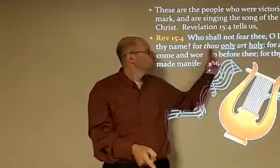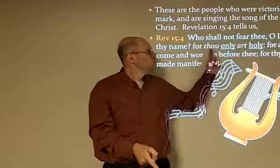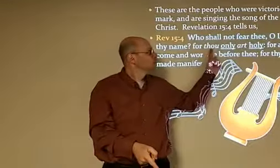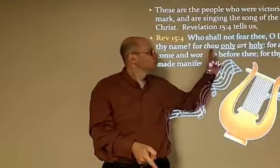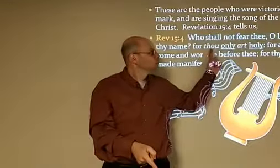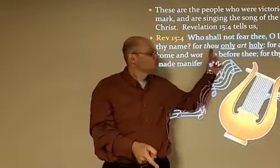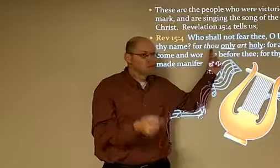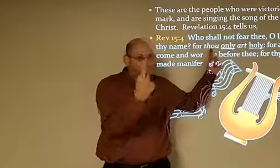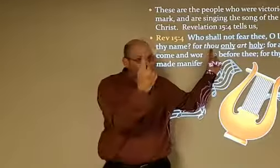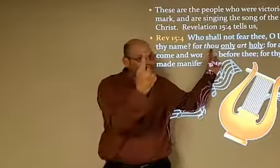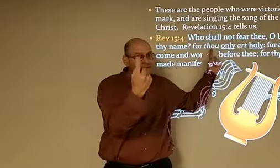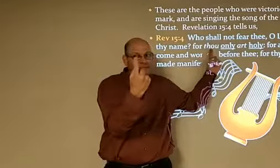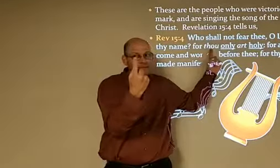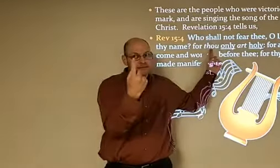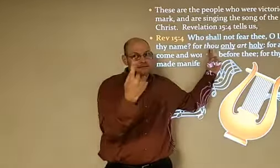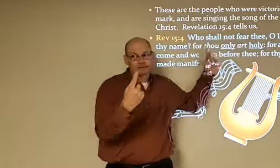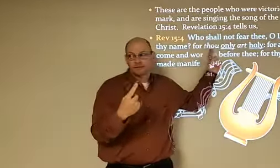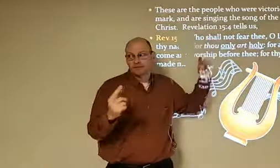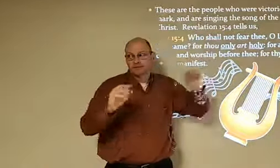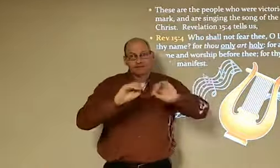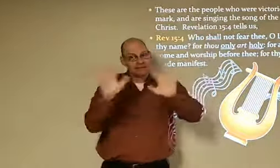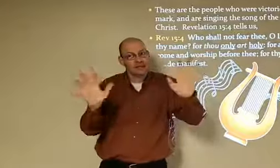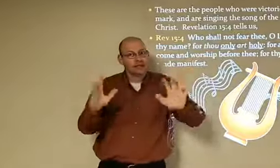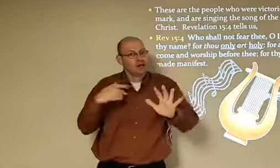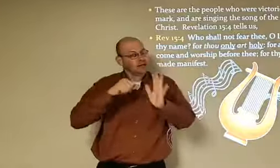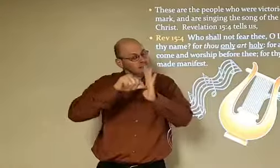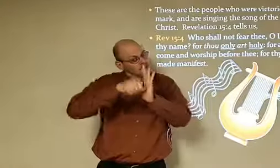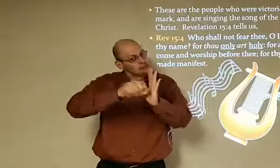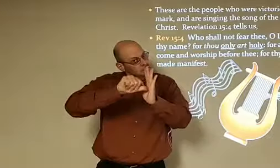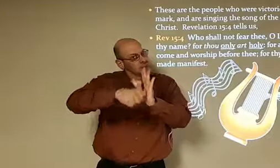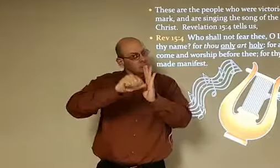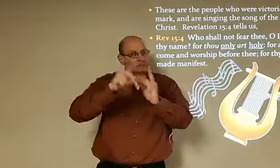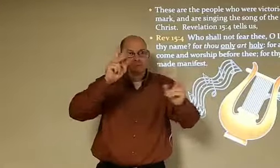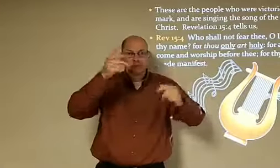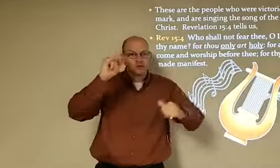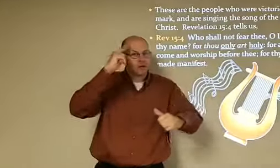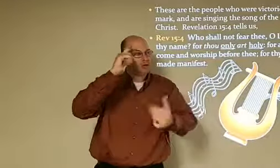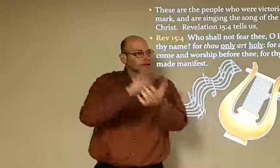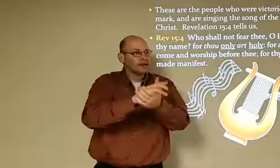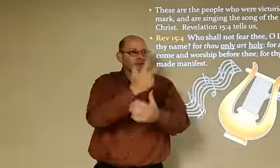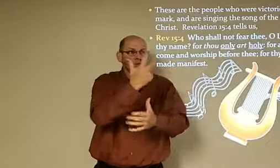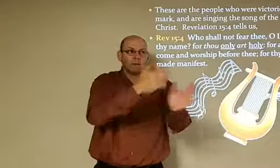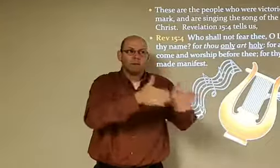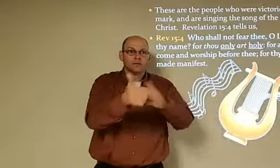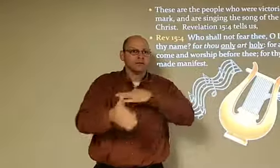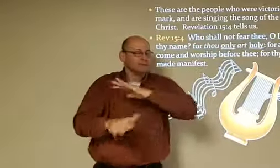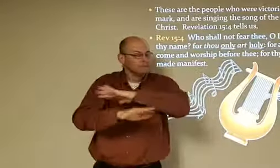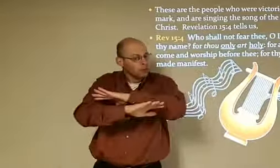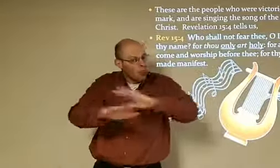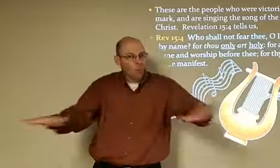one. Only. Very clear, very clear. Some people believe there's, you know,